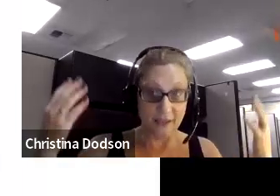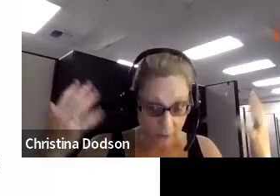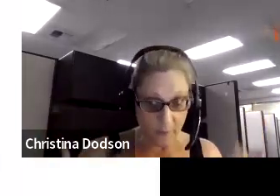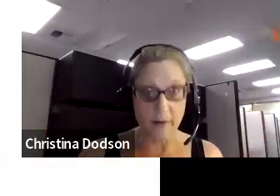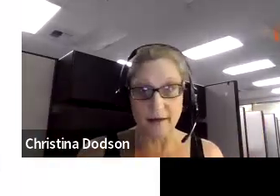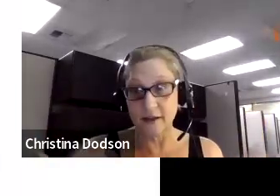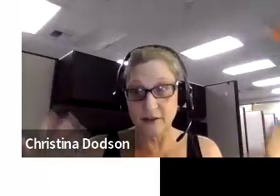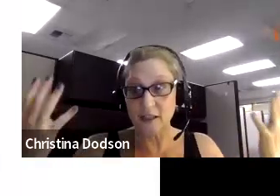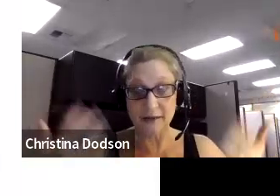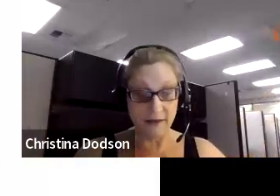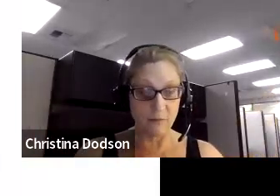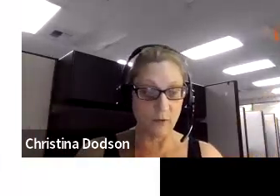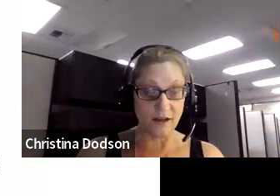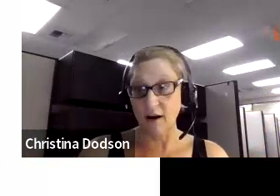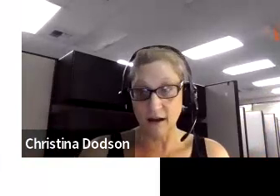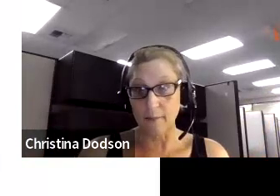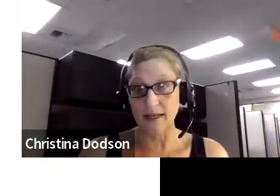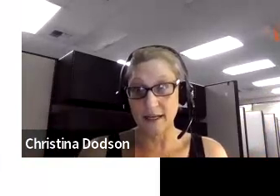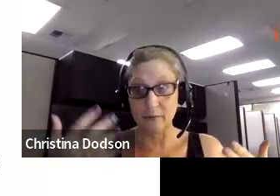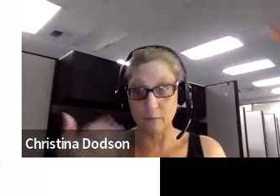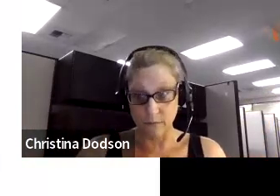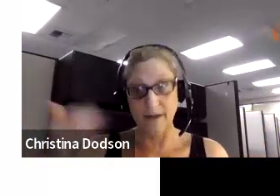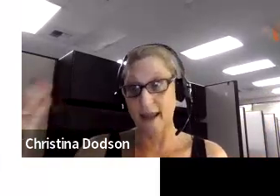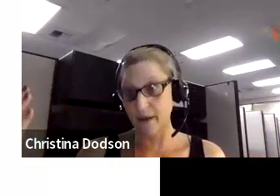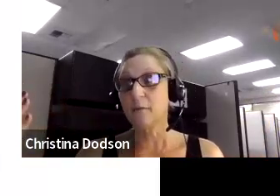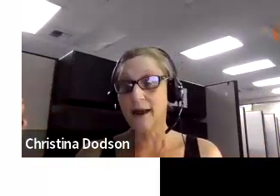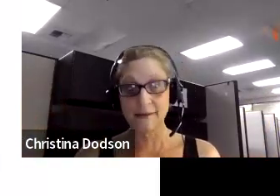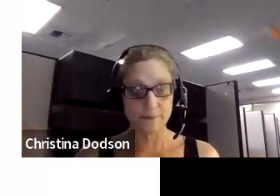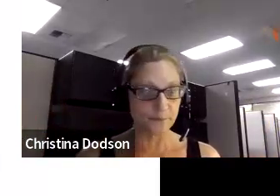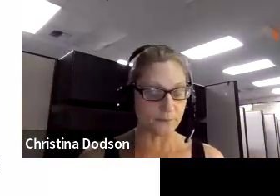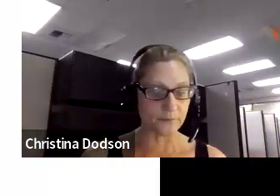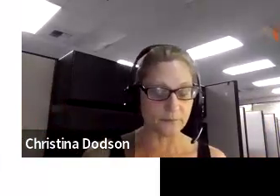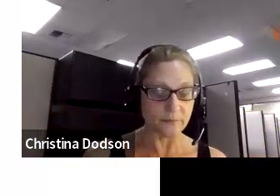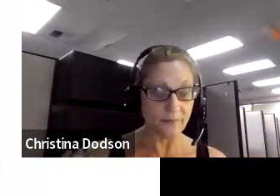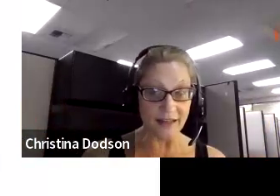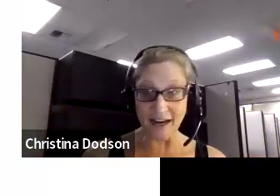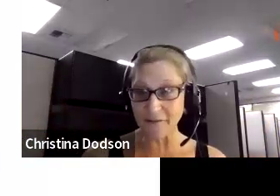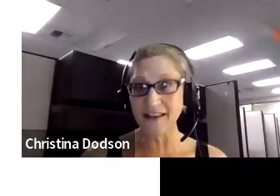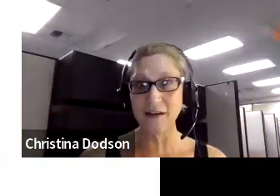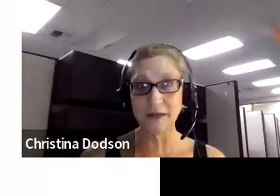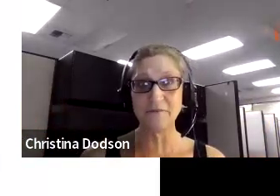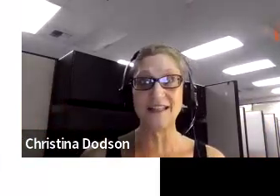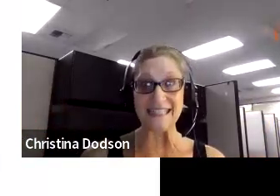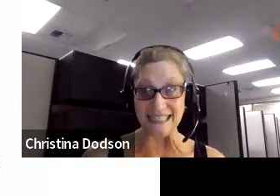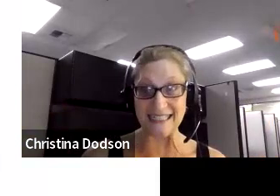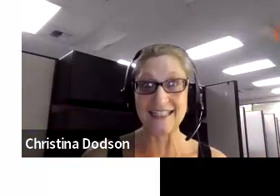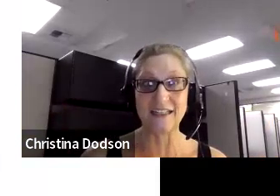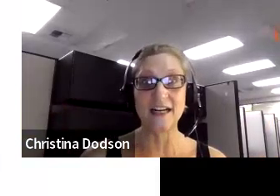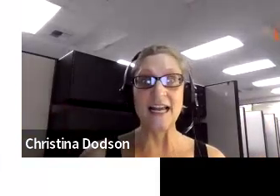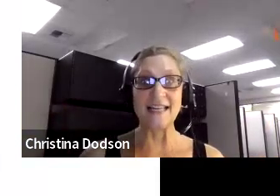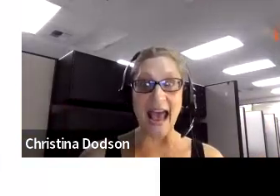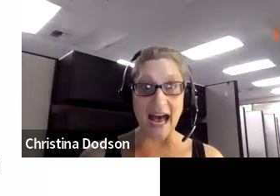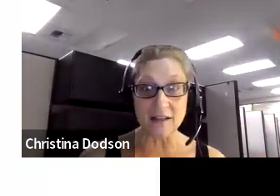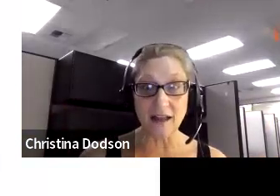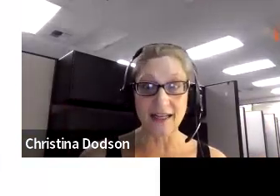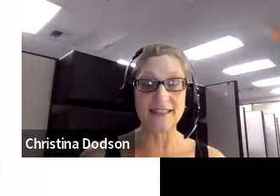going to school, SSI, Medicare, Medi-Cal. You can save it. You can delete it and start all